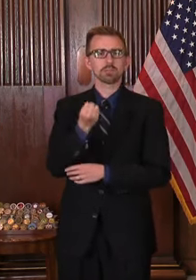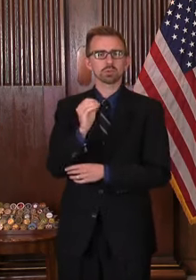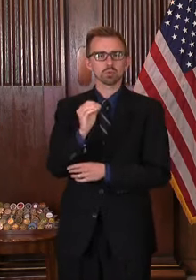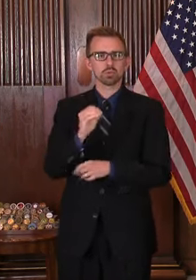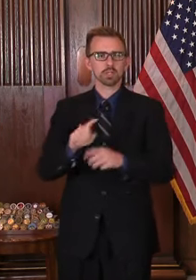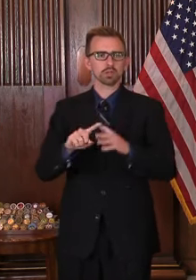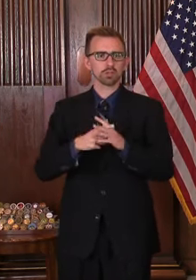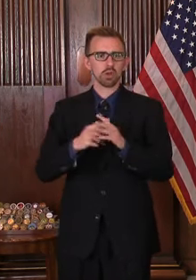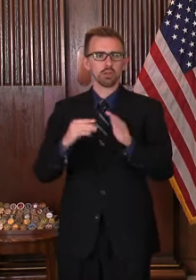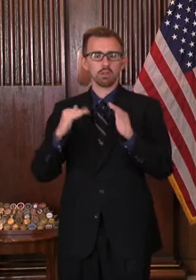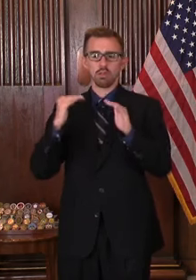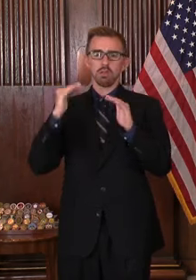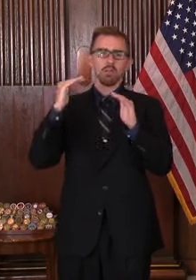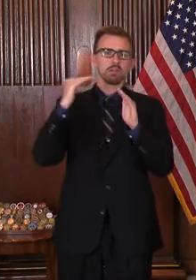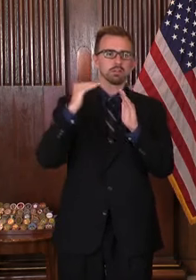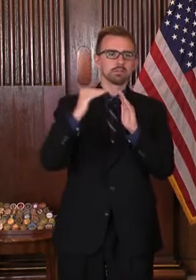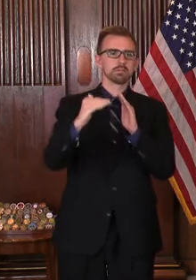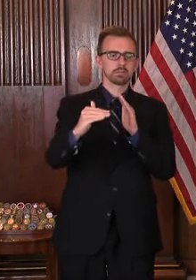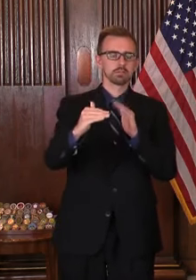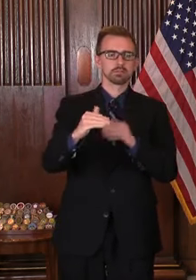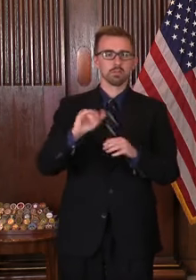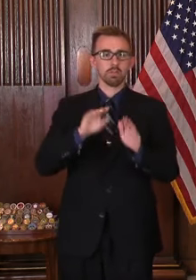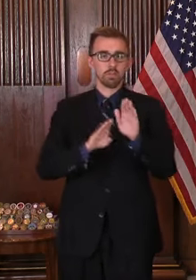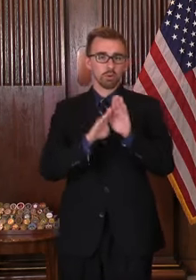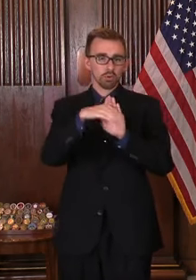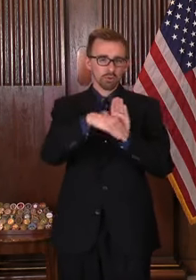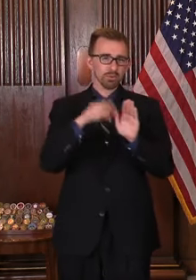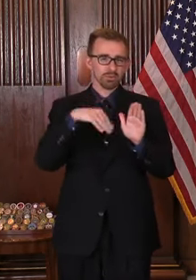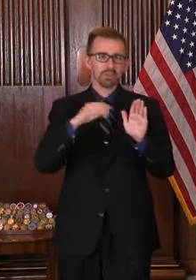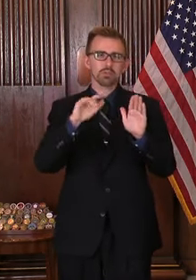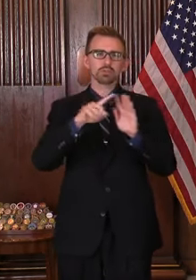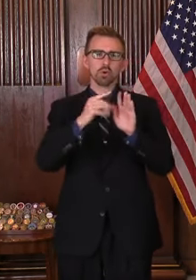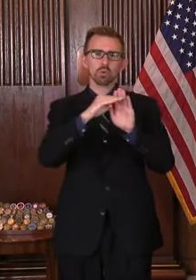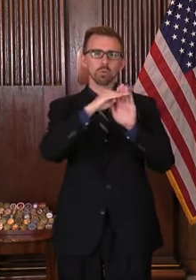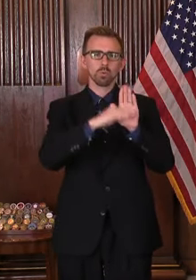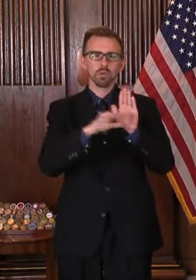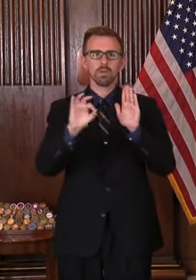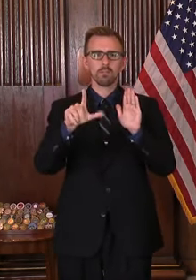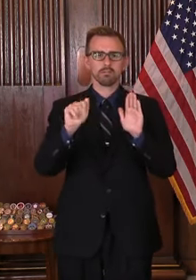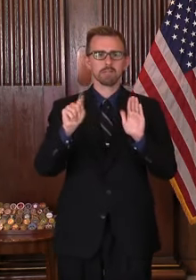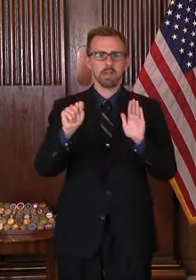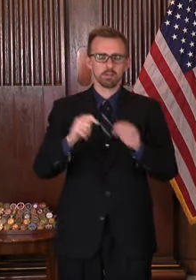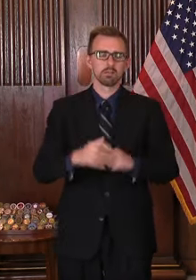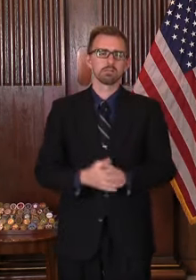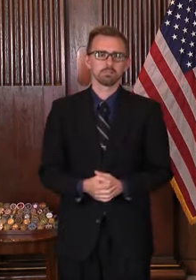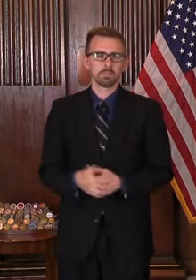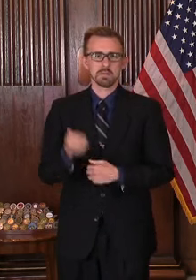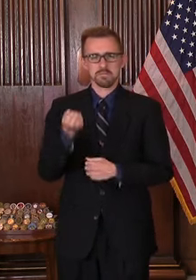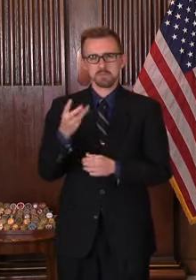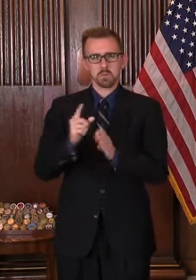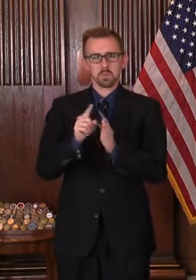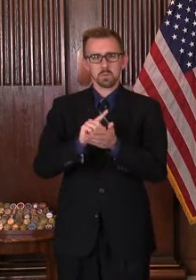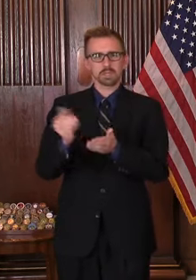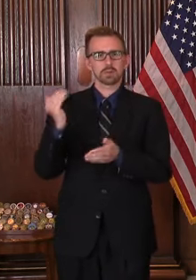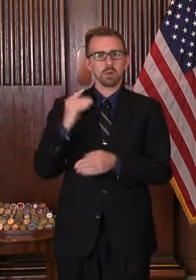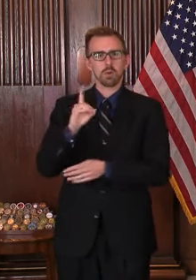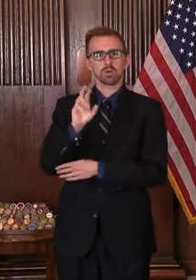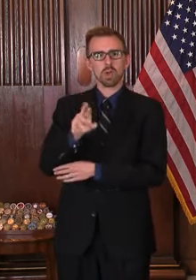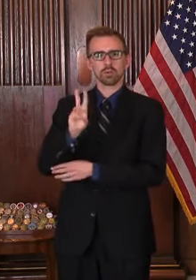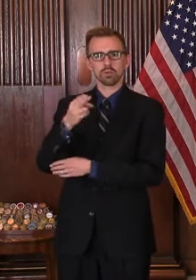beginning to stabilize and flatten the curve of COVID-19. A couple of weeks ago, Dr. Witt